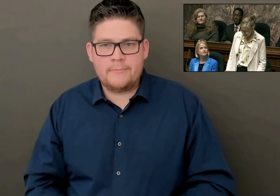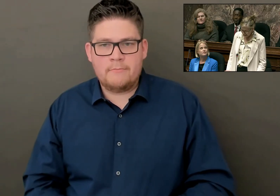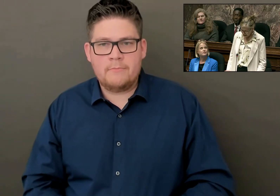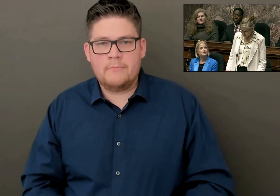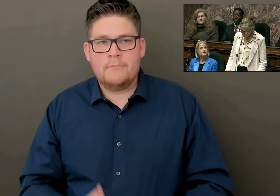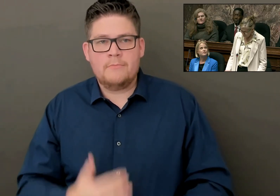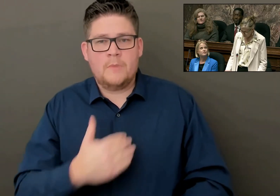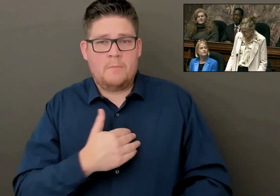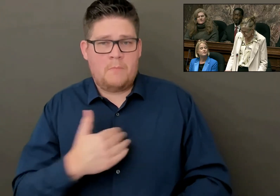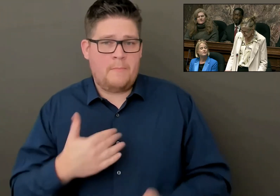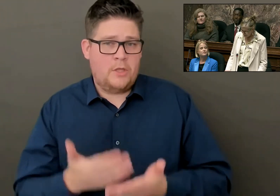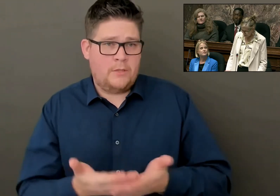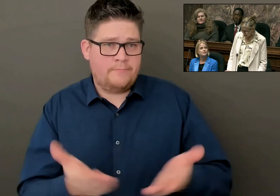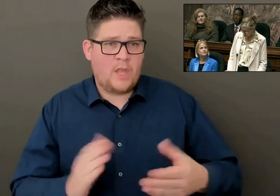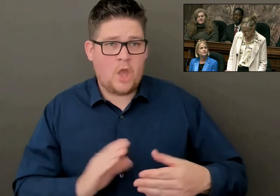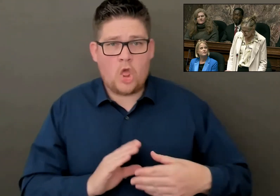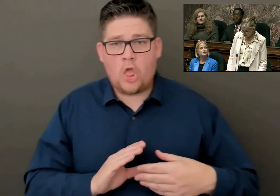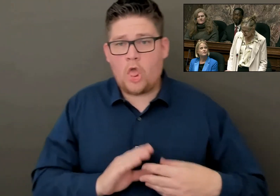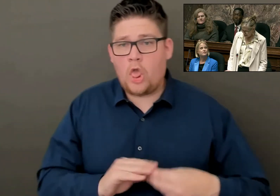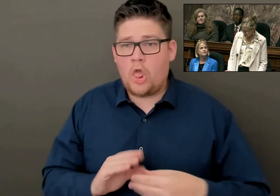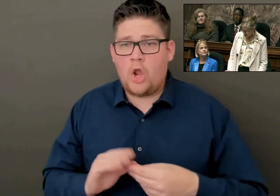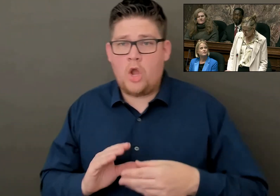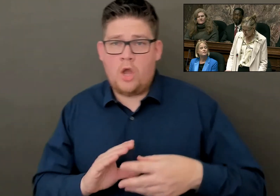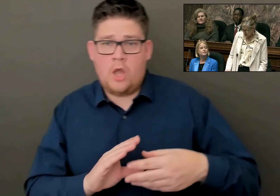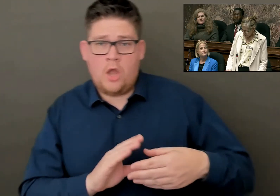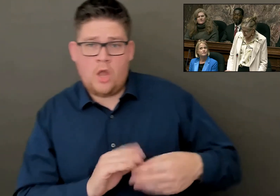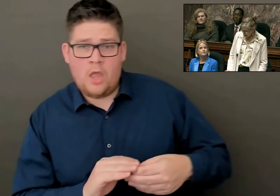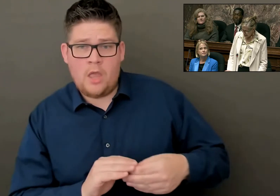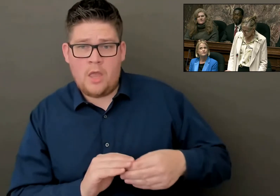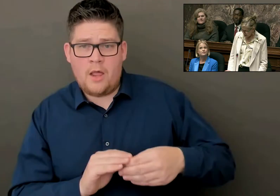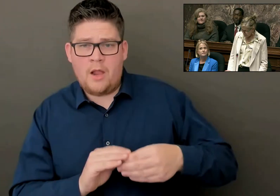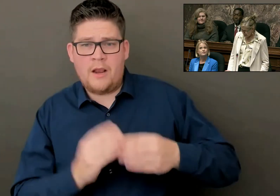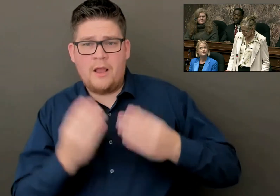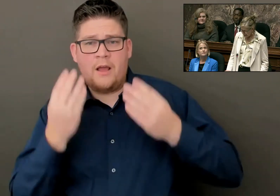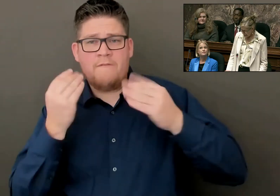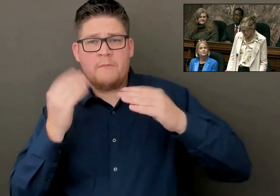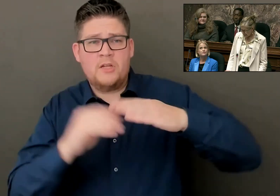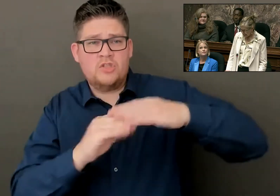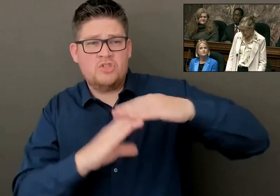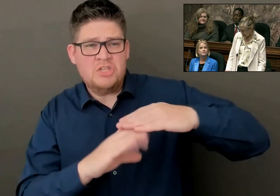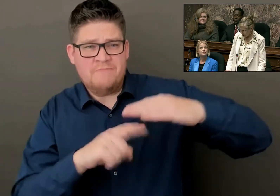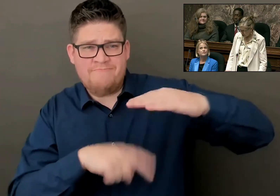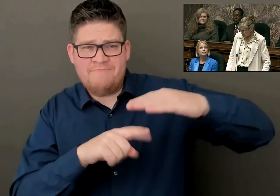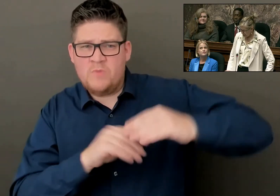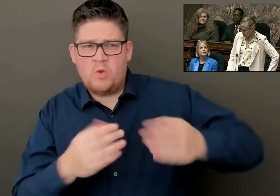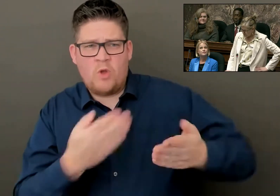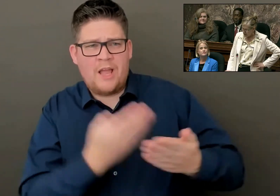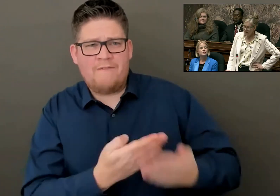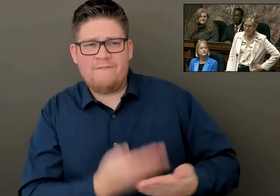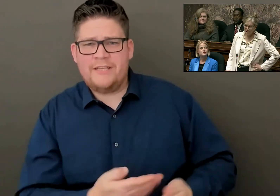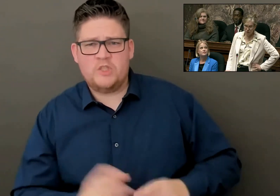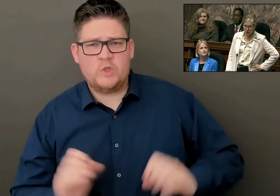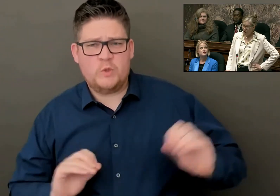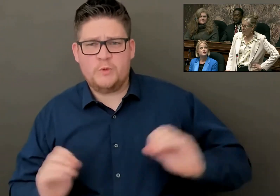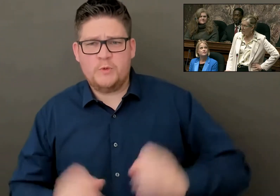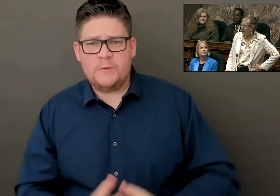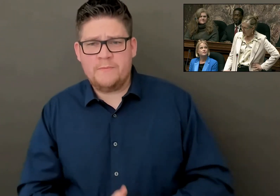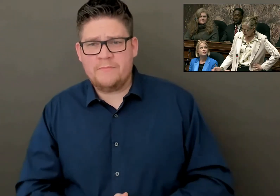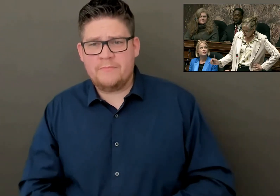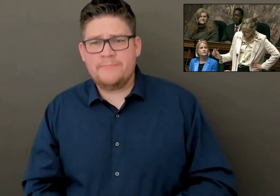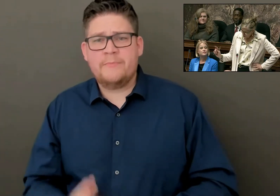fact. BC's unemployment rate has been below the national average. In January, BC gained 10,300 private sector